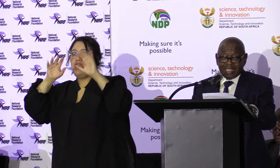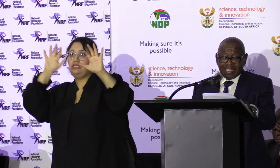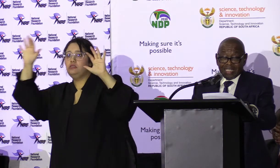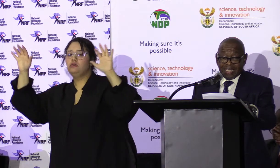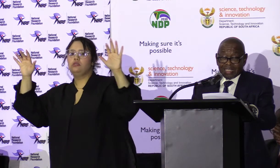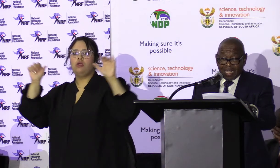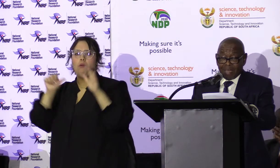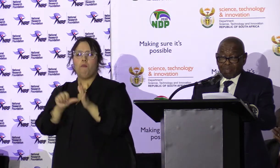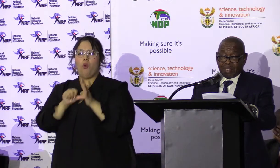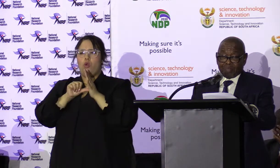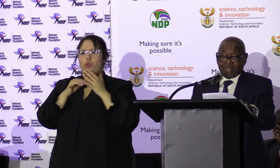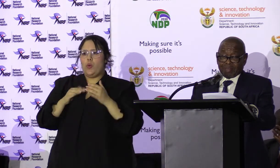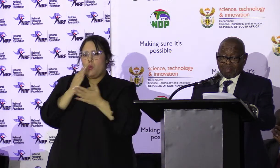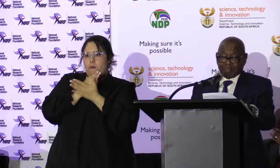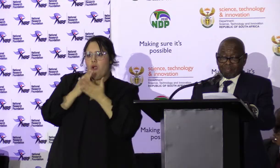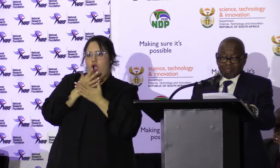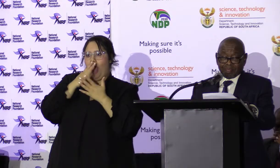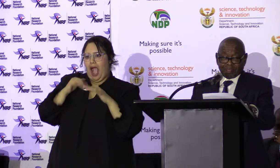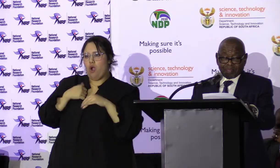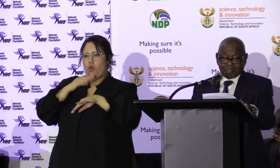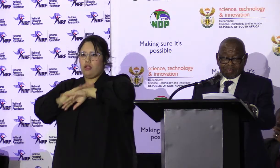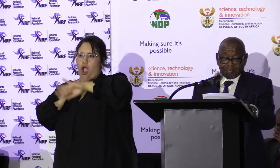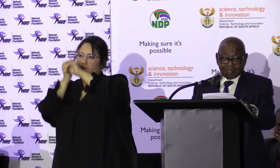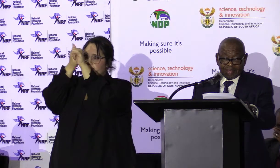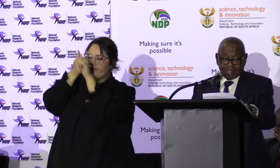integral part in timekeeping.